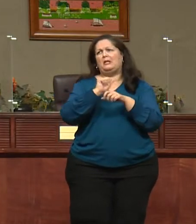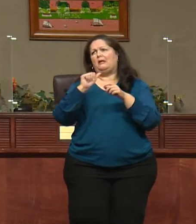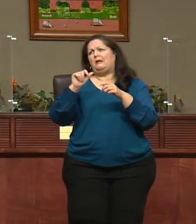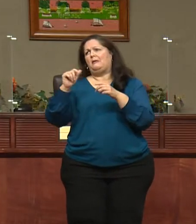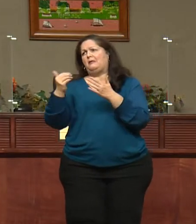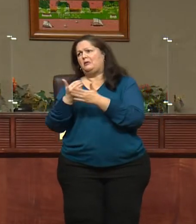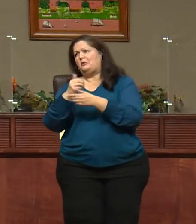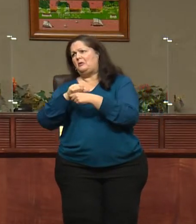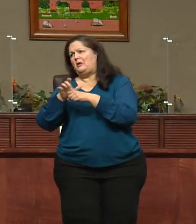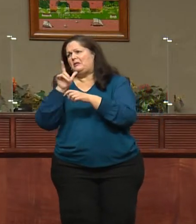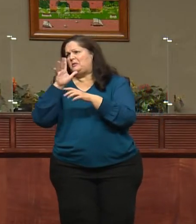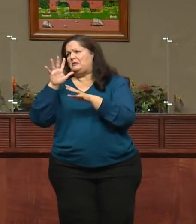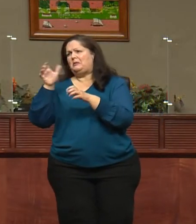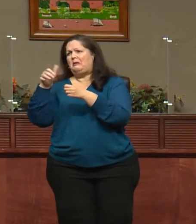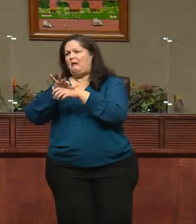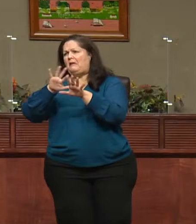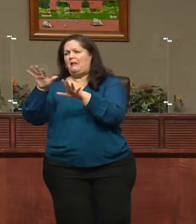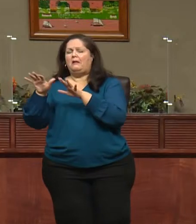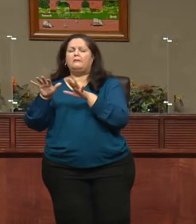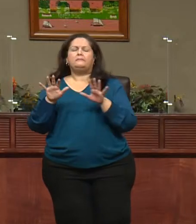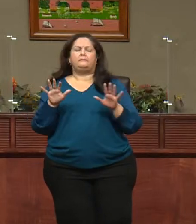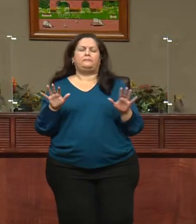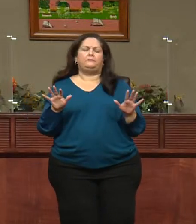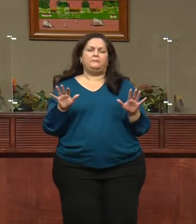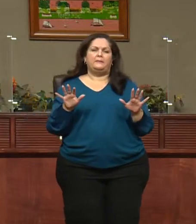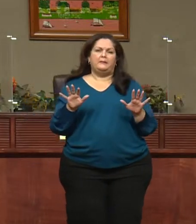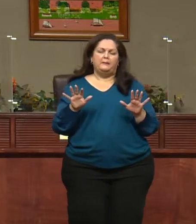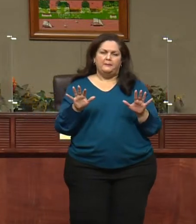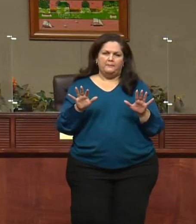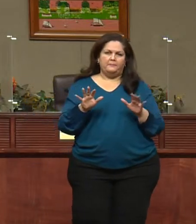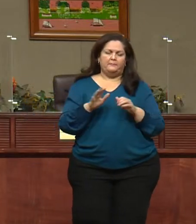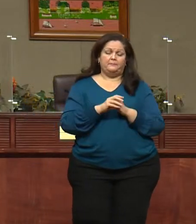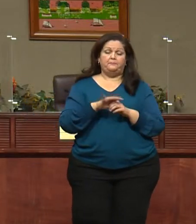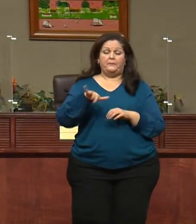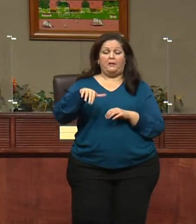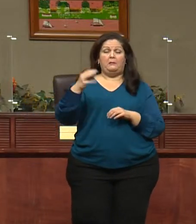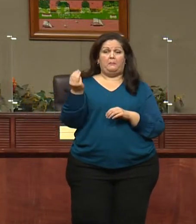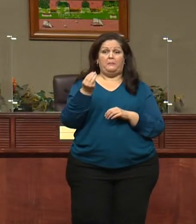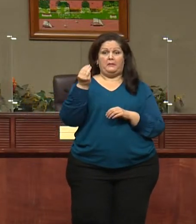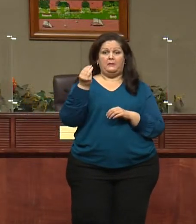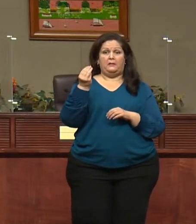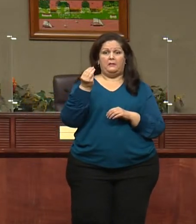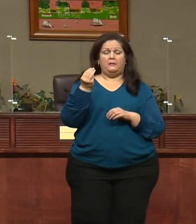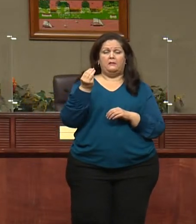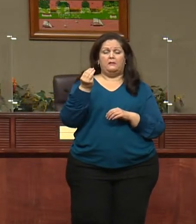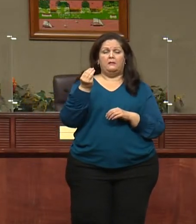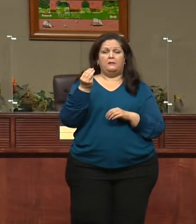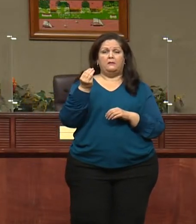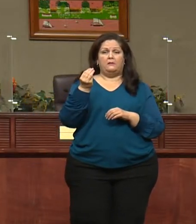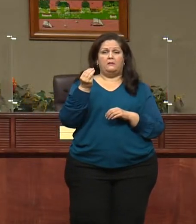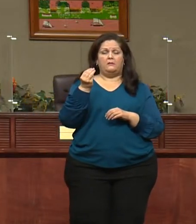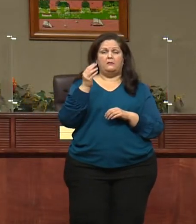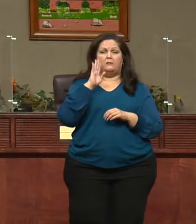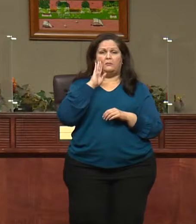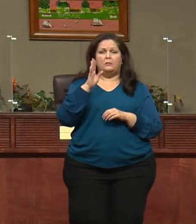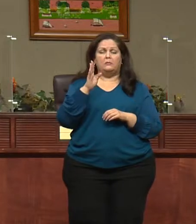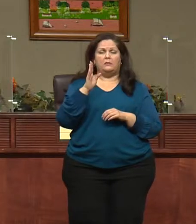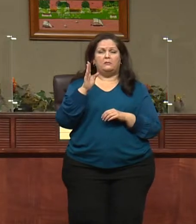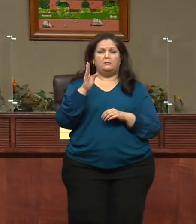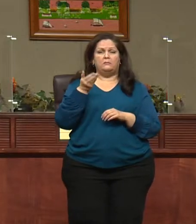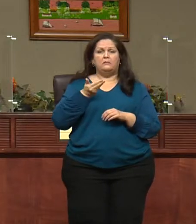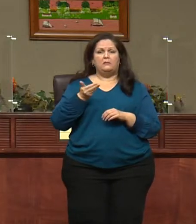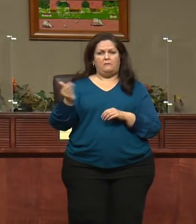to the virus as we know it today. So on Monday, we are going to bring in